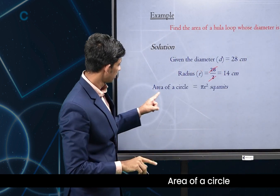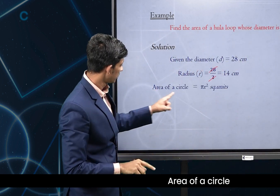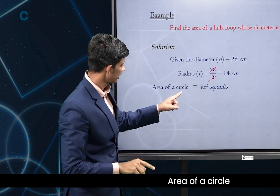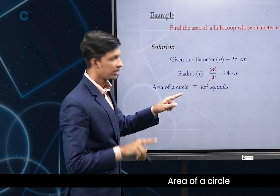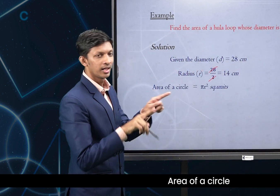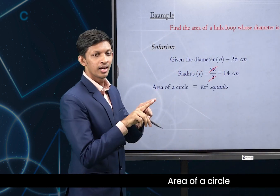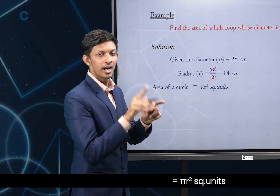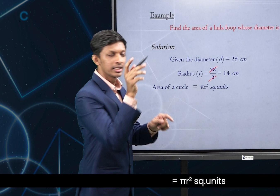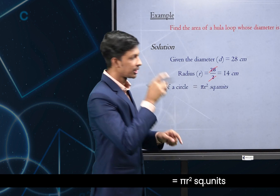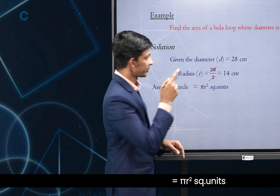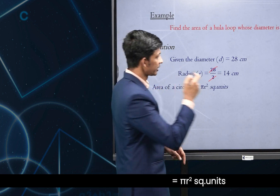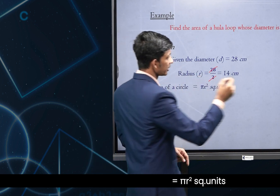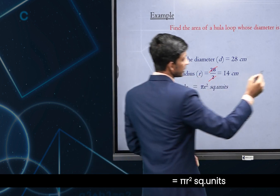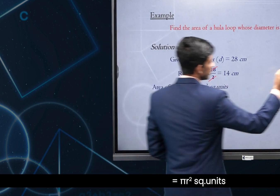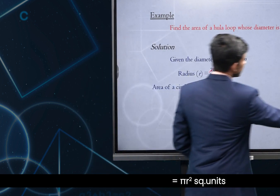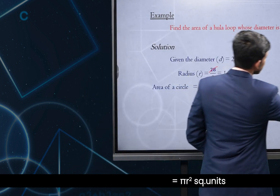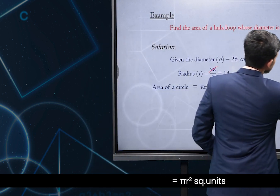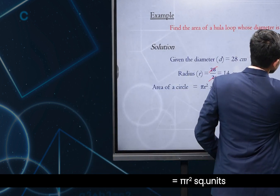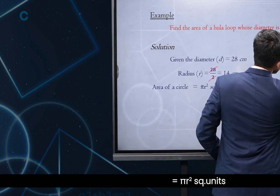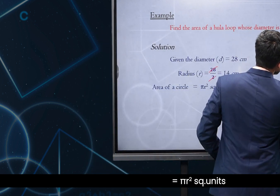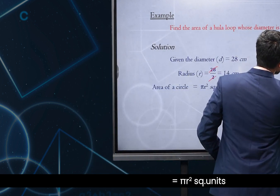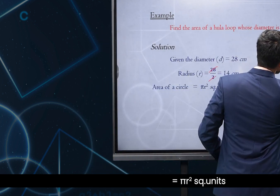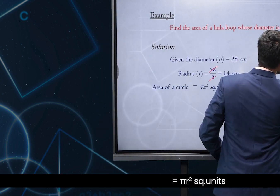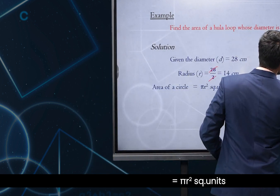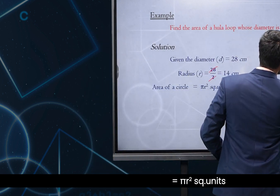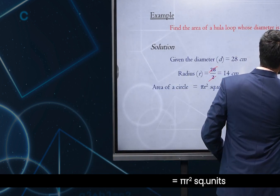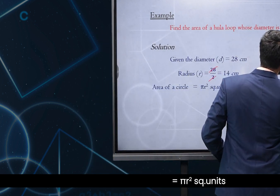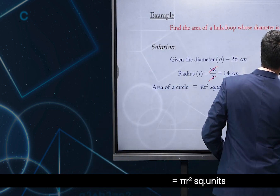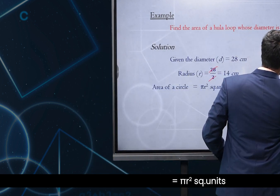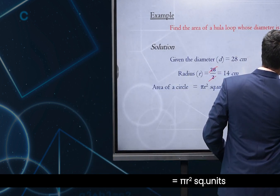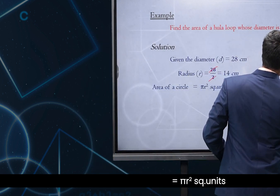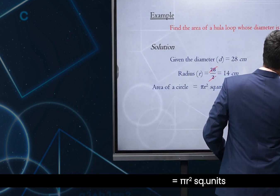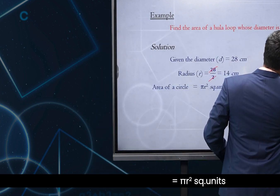Area of a circle is equal to pi r square units.